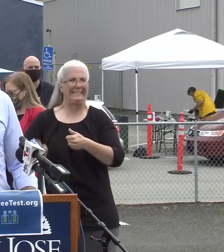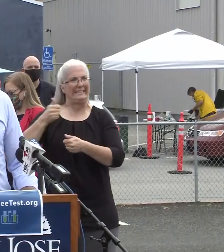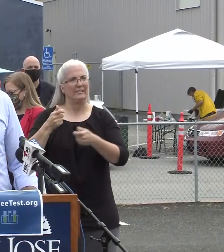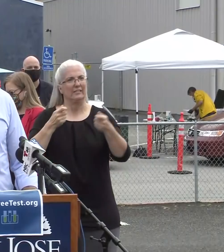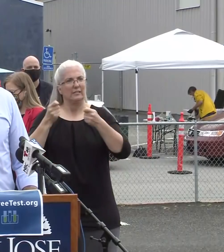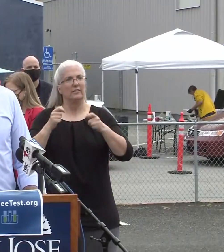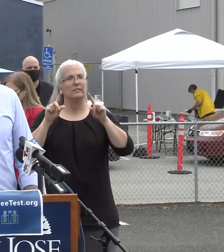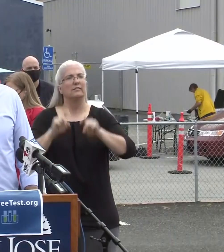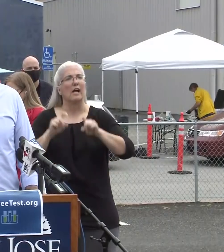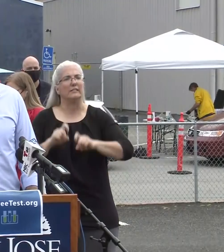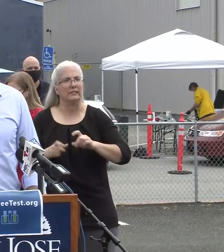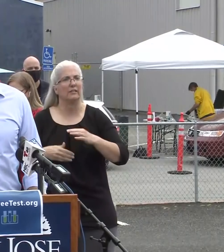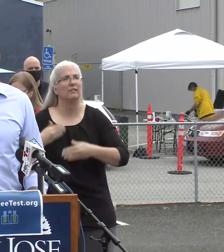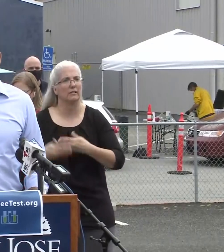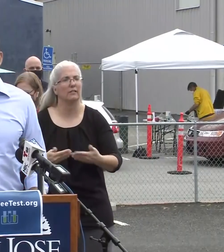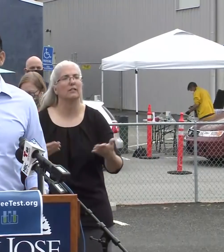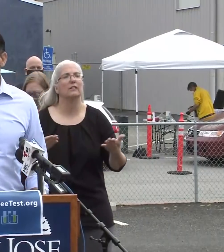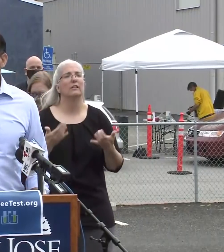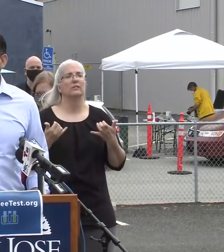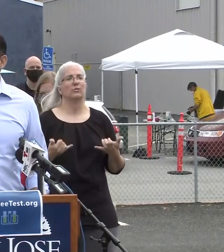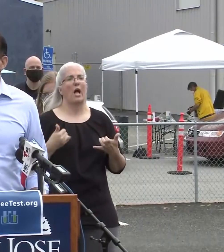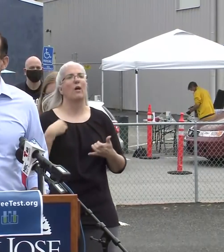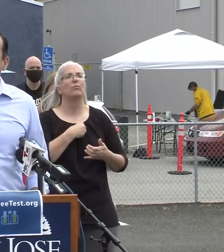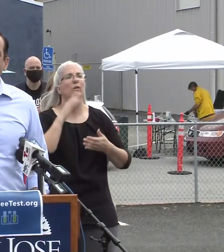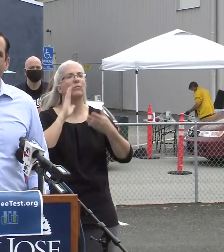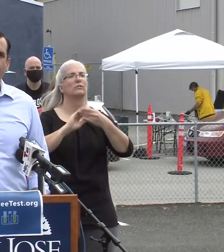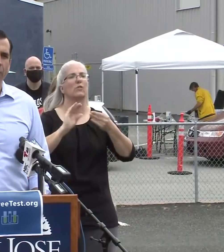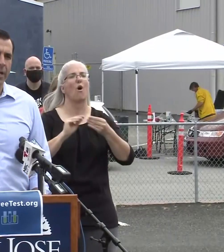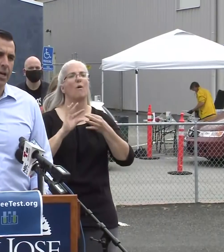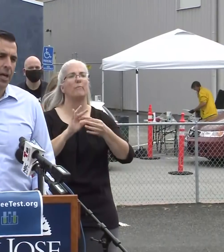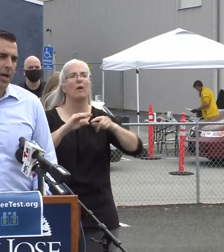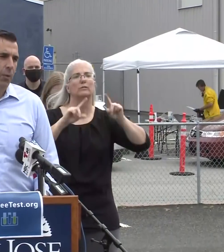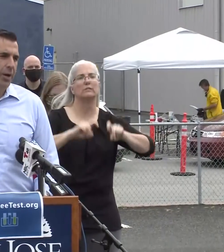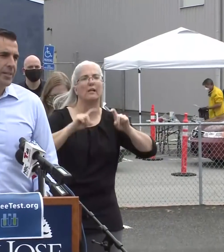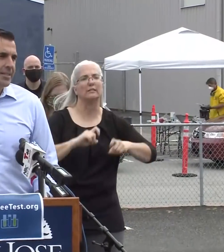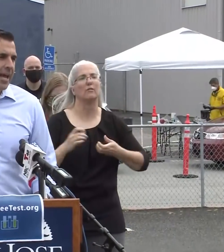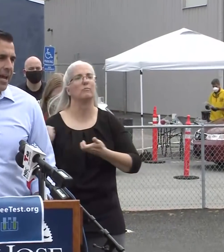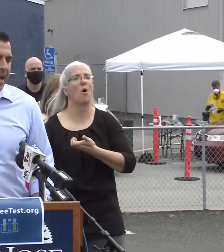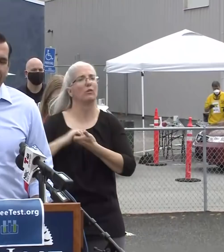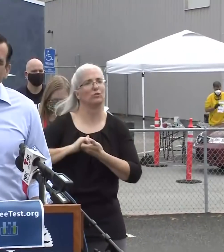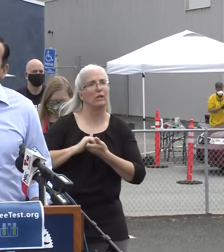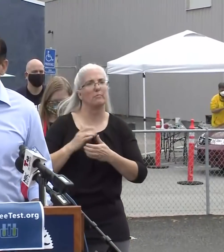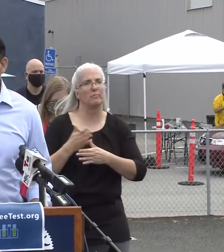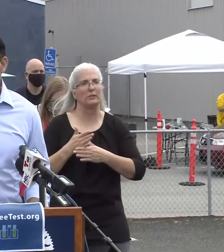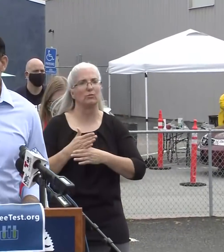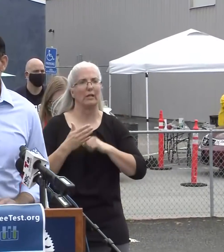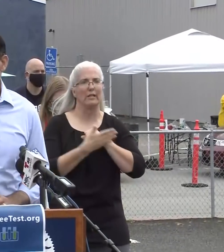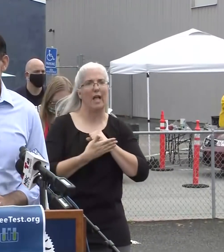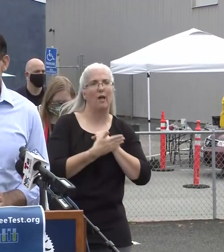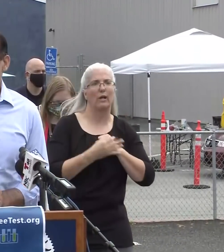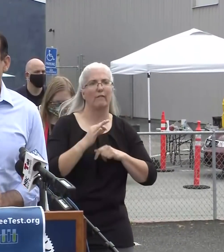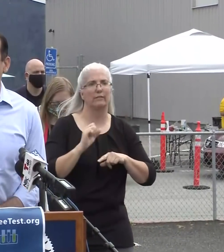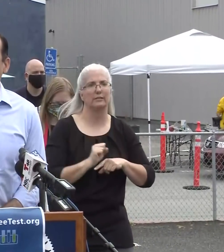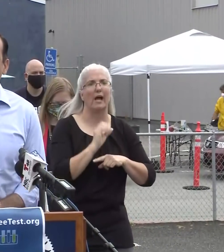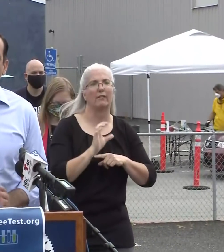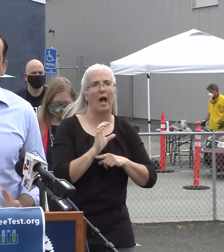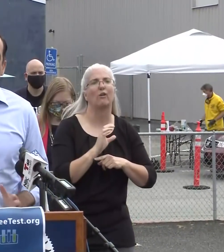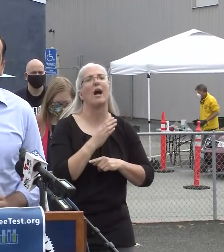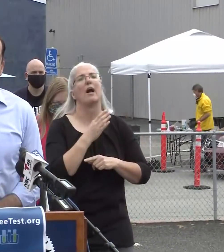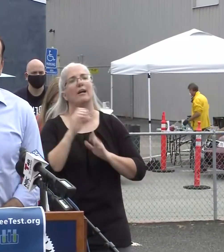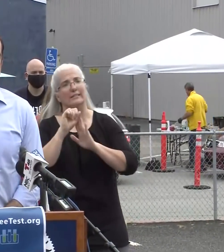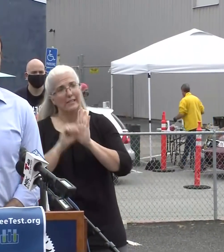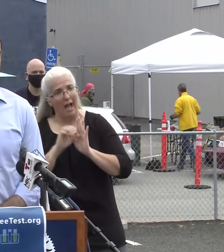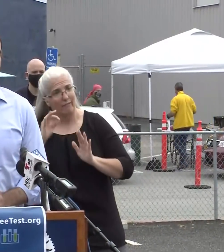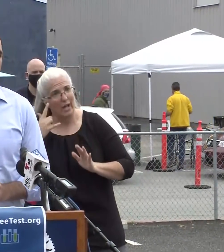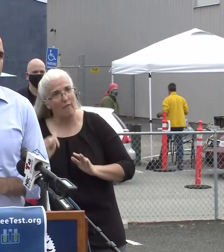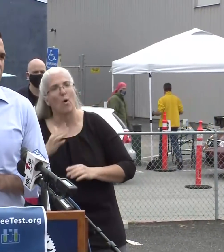testing because this wonderful partnership between Verily and the state of California, we are today able to announce that anyone